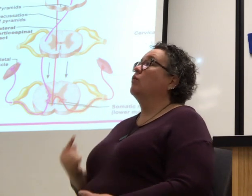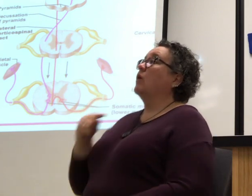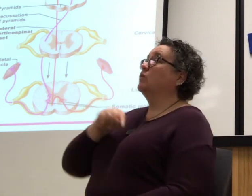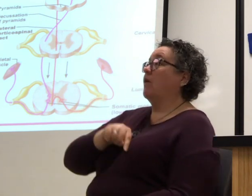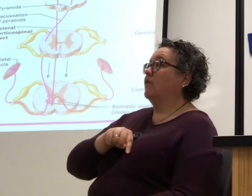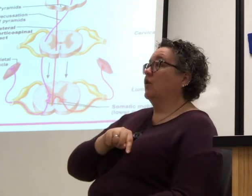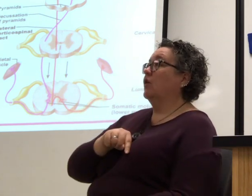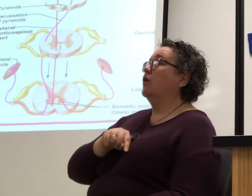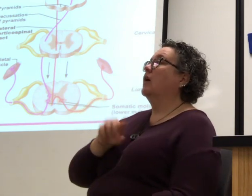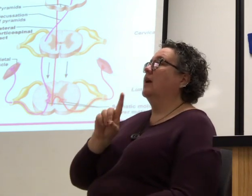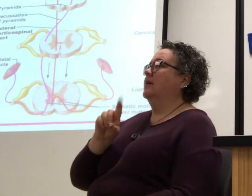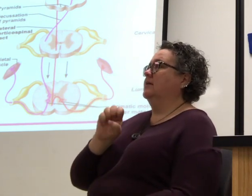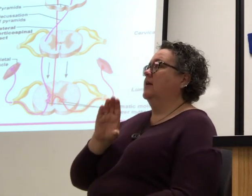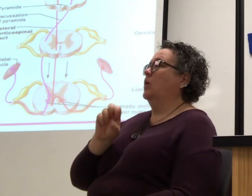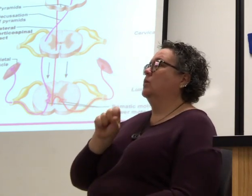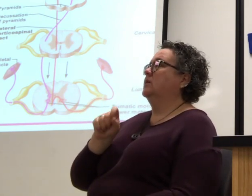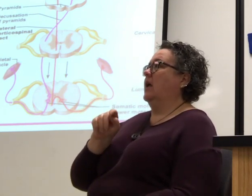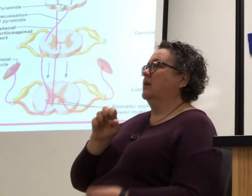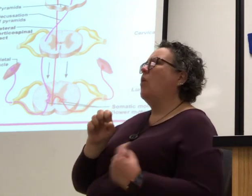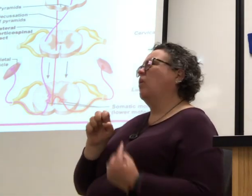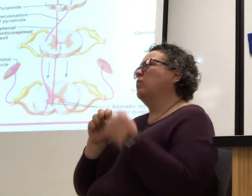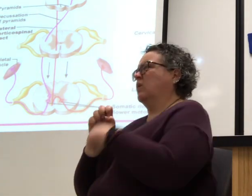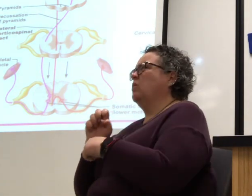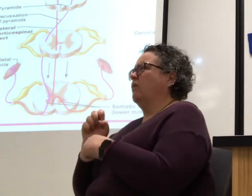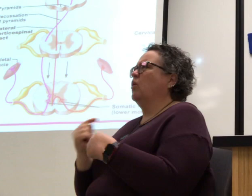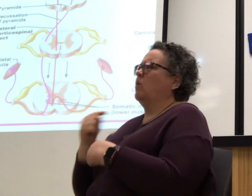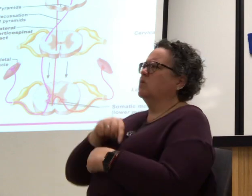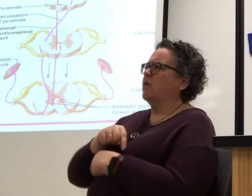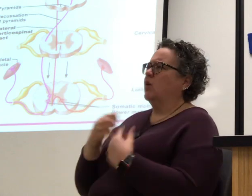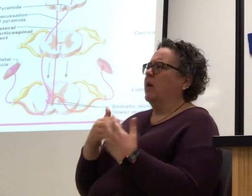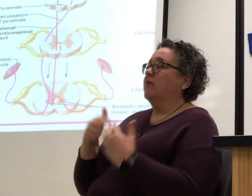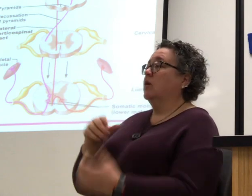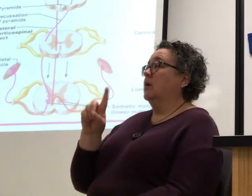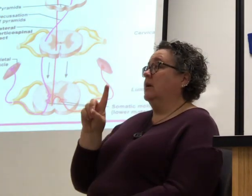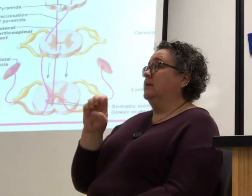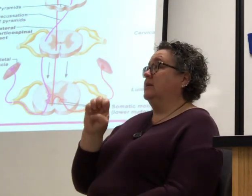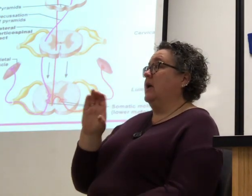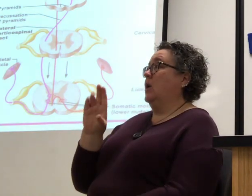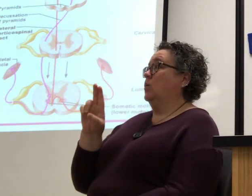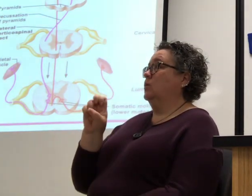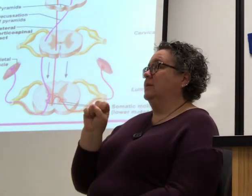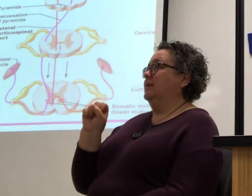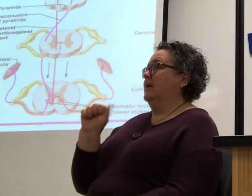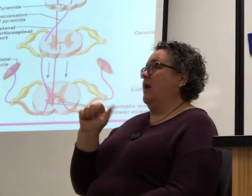projects to, I'll say, innervates muscle.